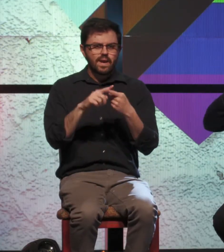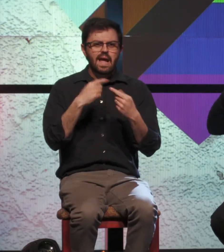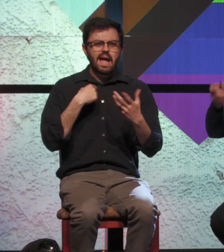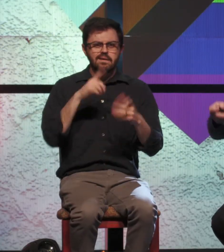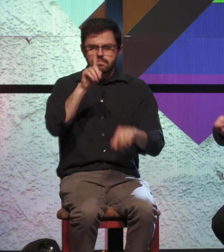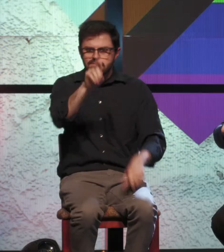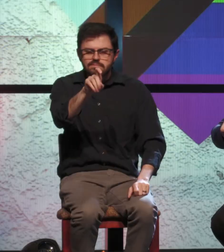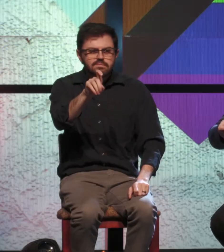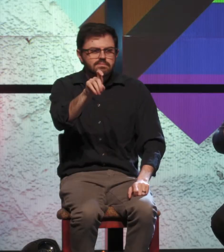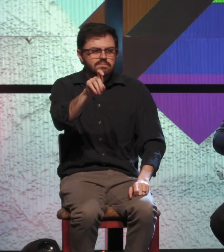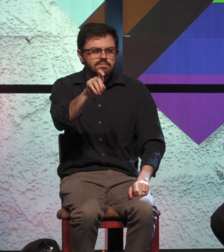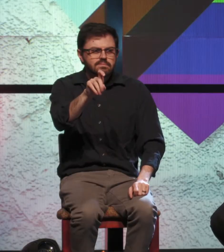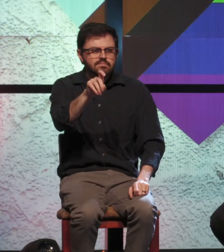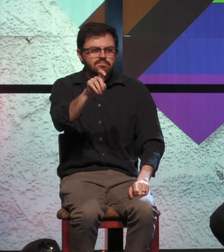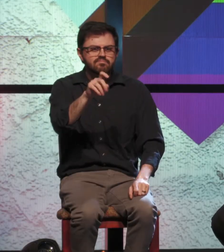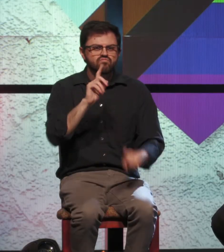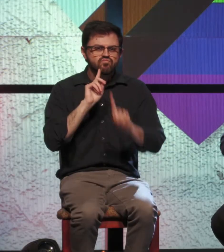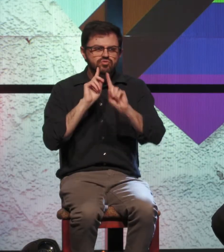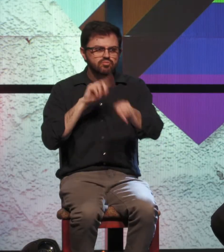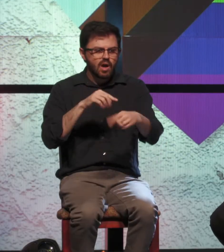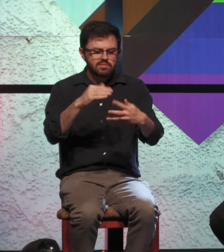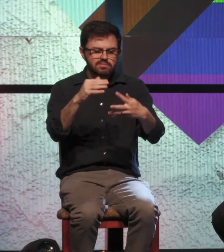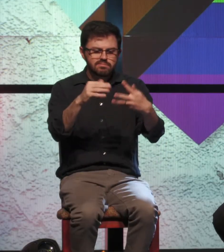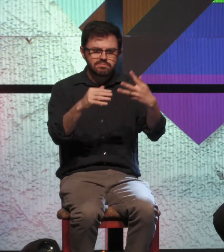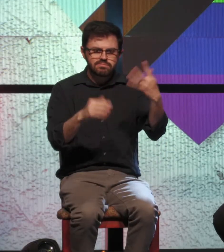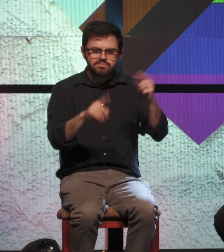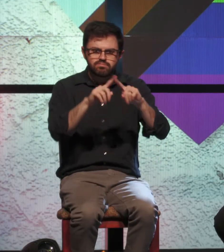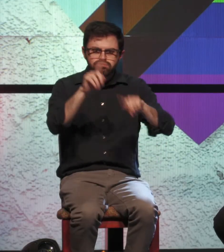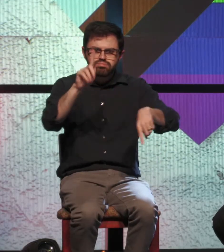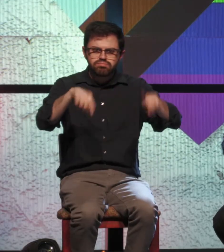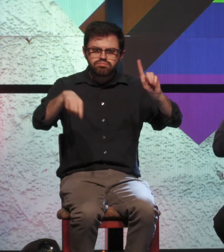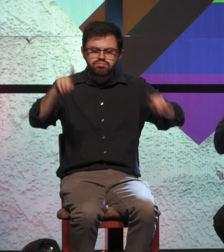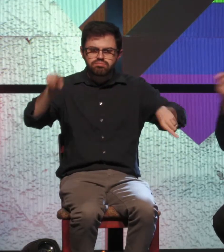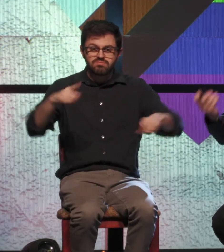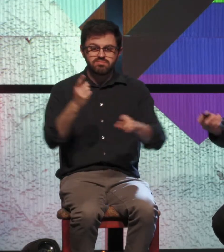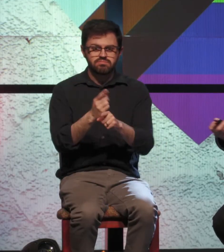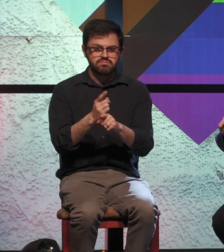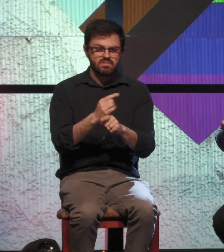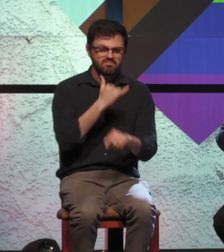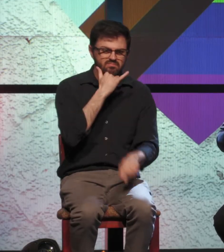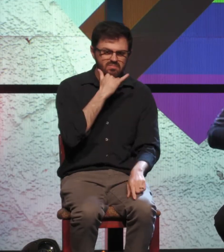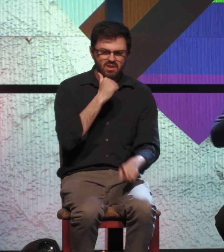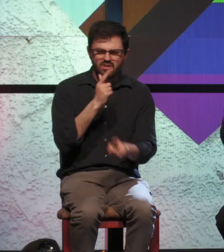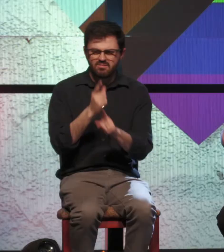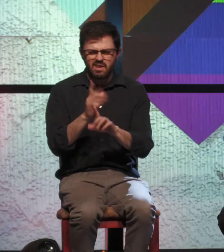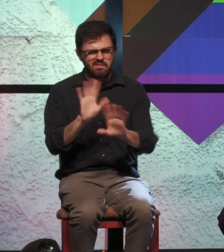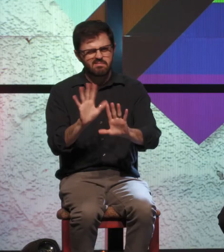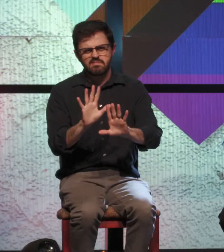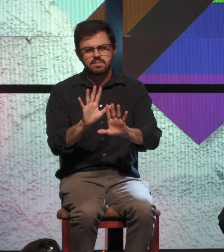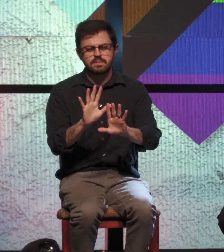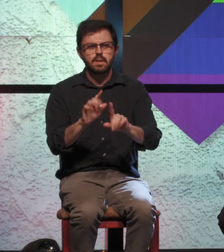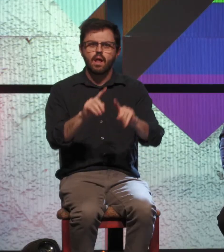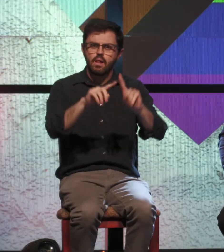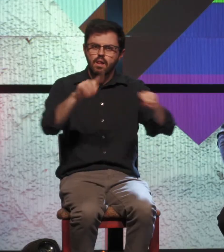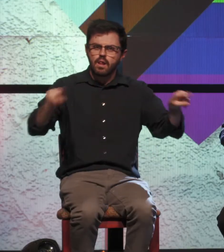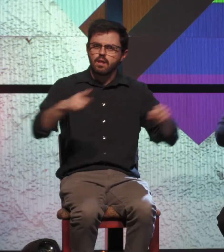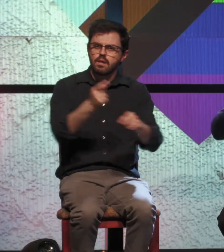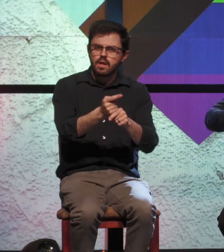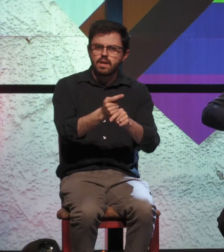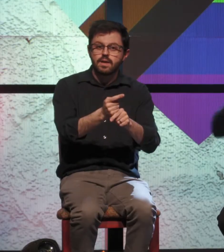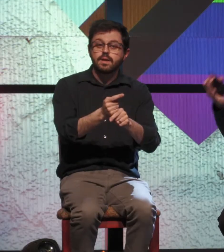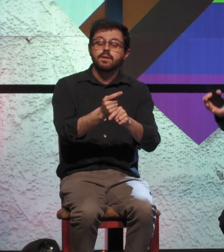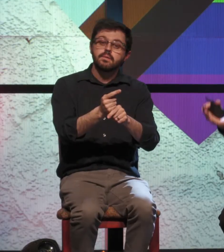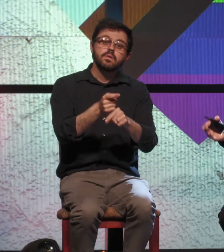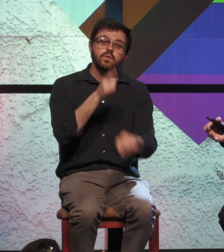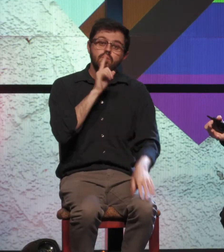of responses, right? I'm not saying any of those are wrong or right. They're just different. And the reality is loving God can